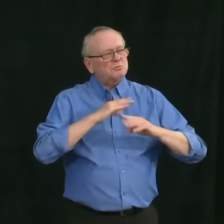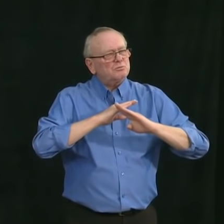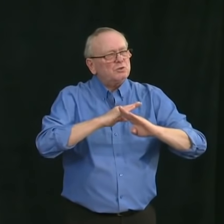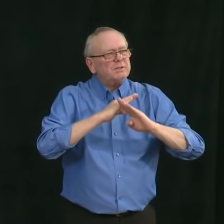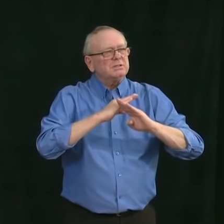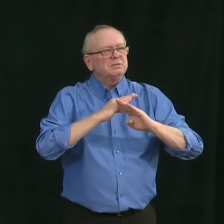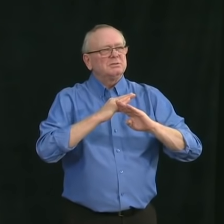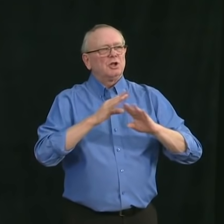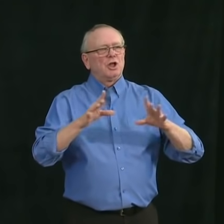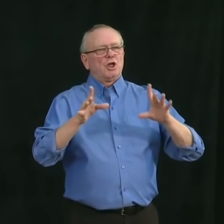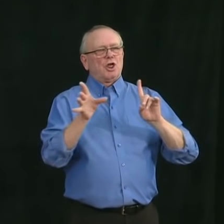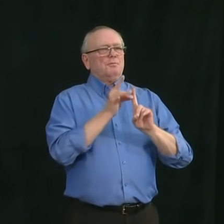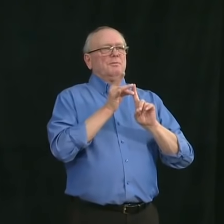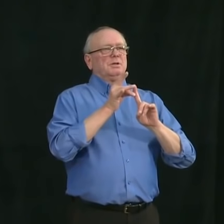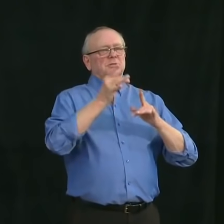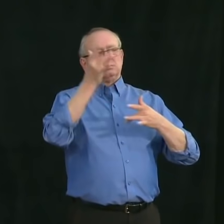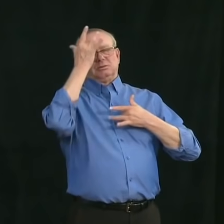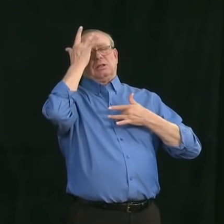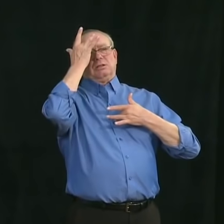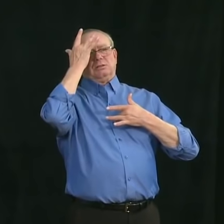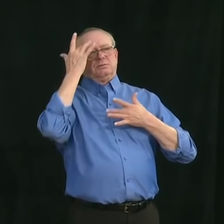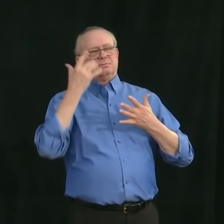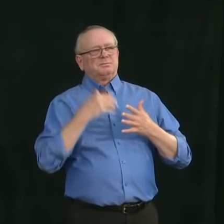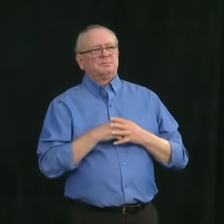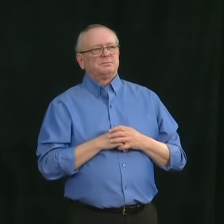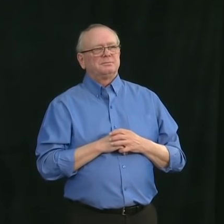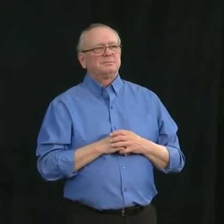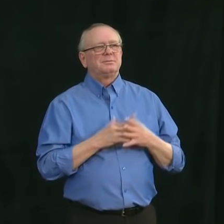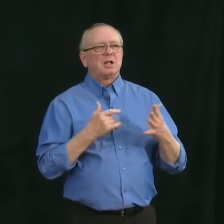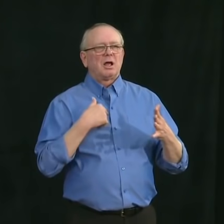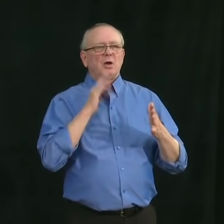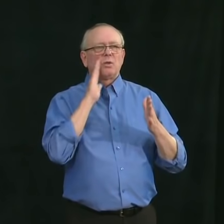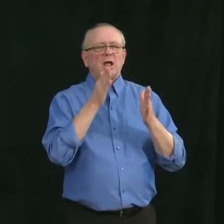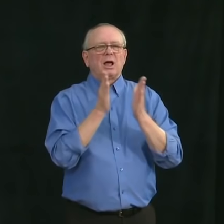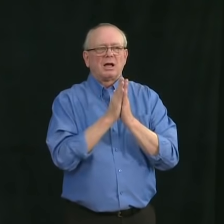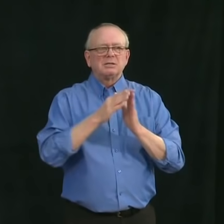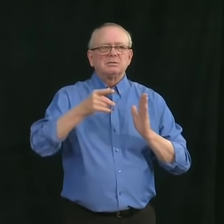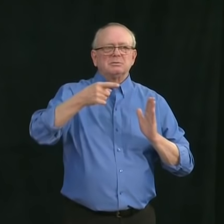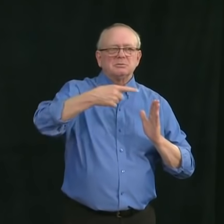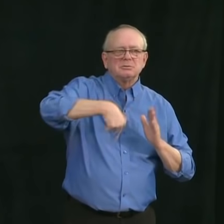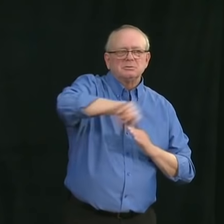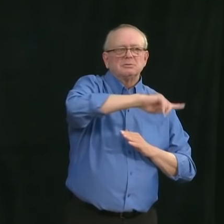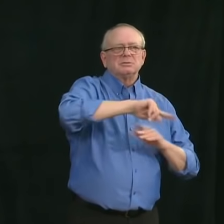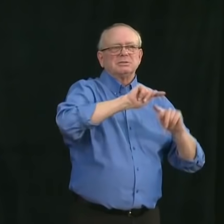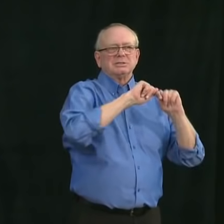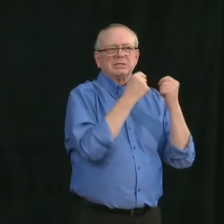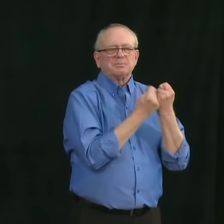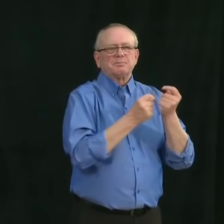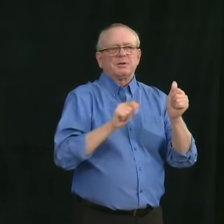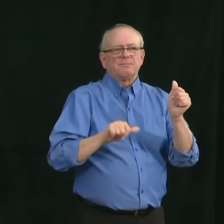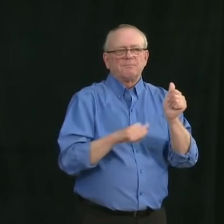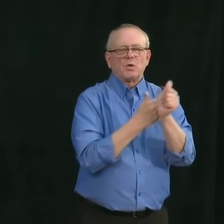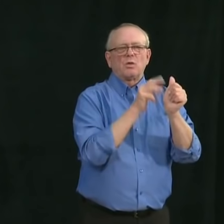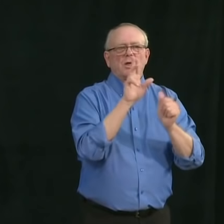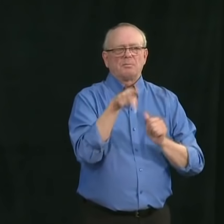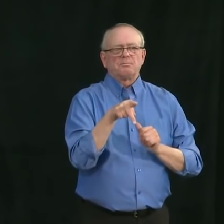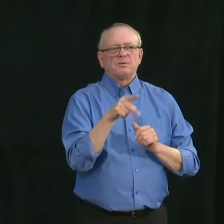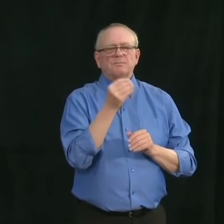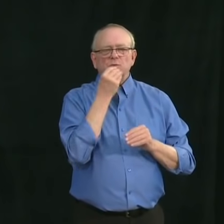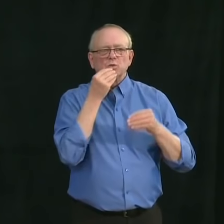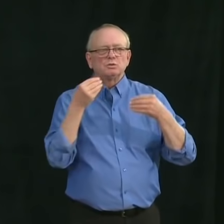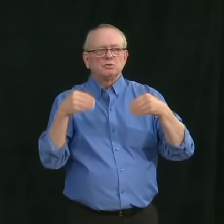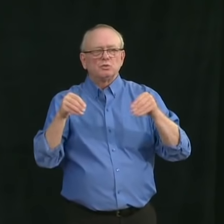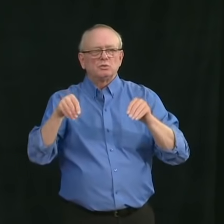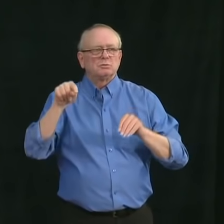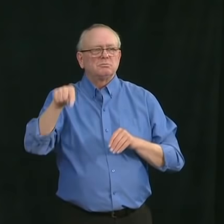I'll ask my team to follow up on. But just having someone who works in a place have that person be a case does not tell